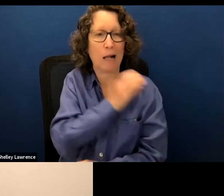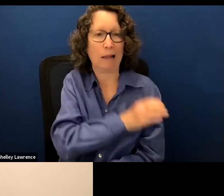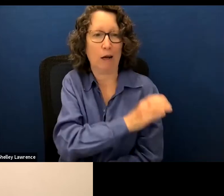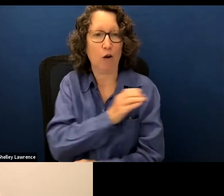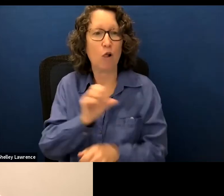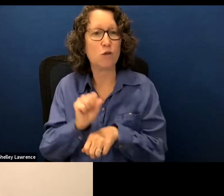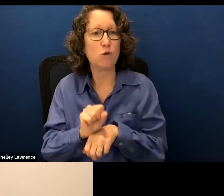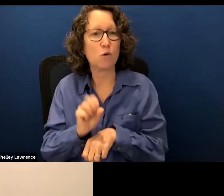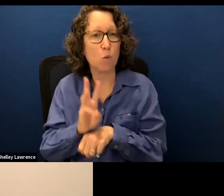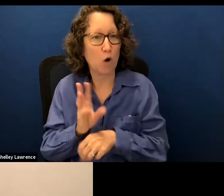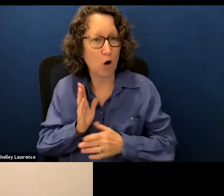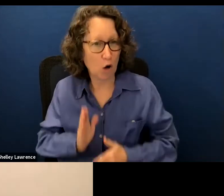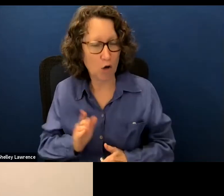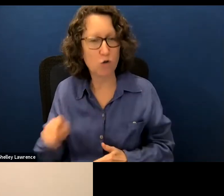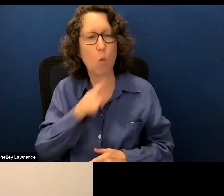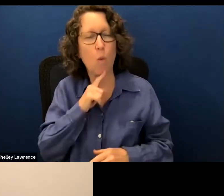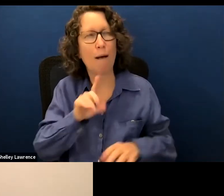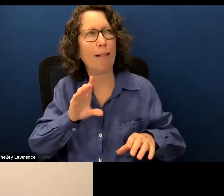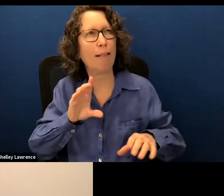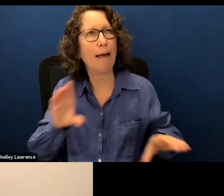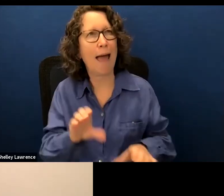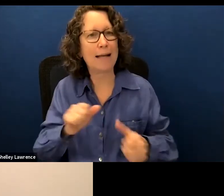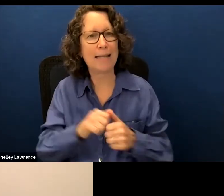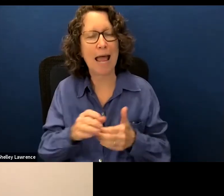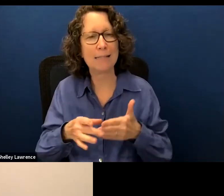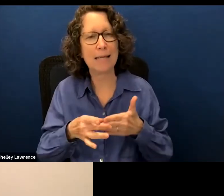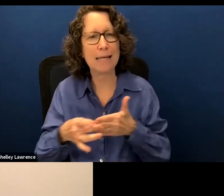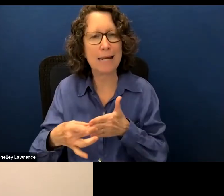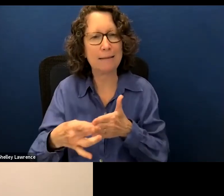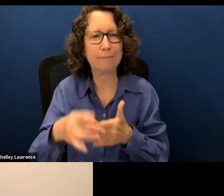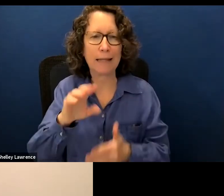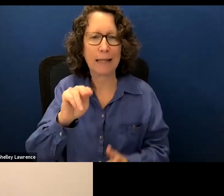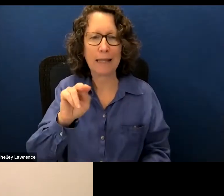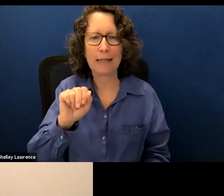social workers who will act in a navigator role.